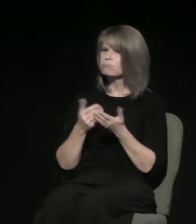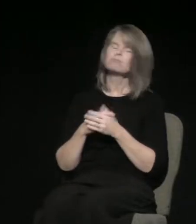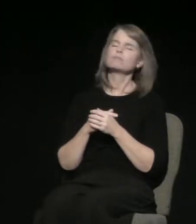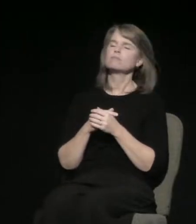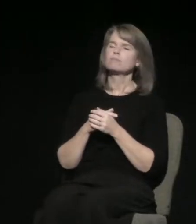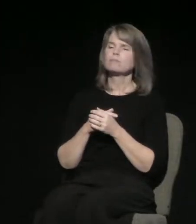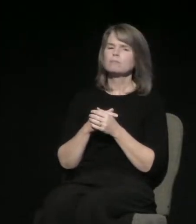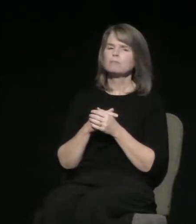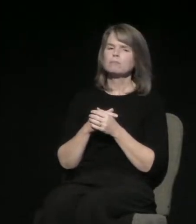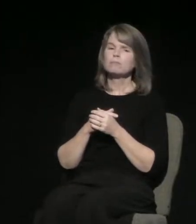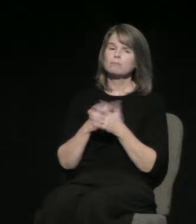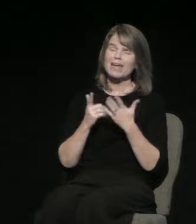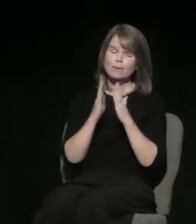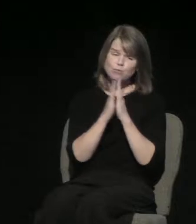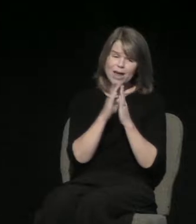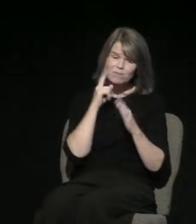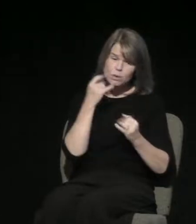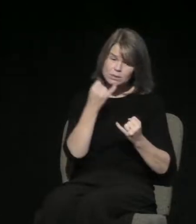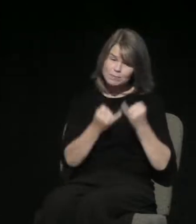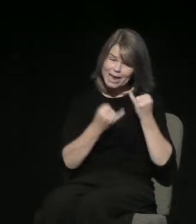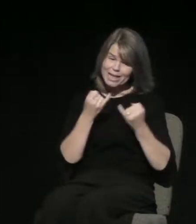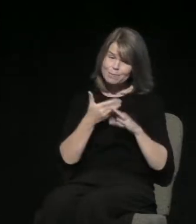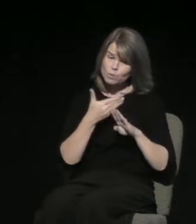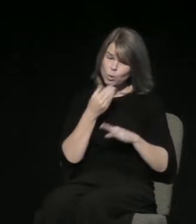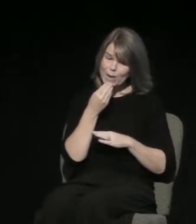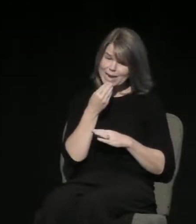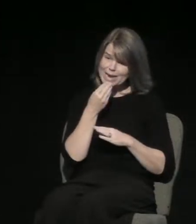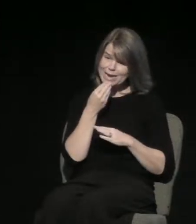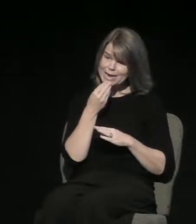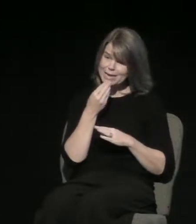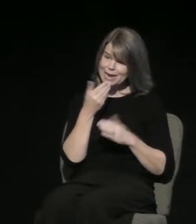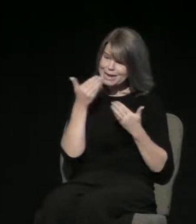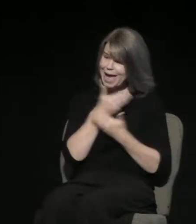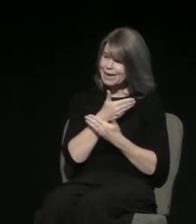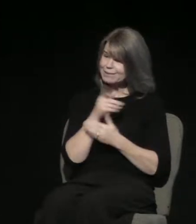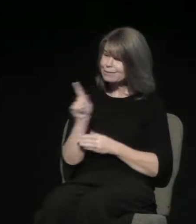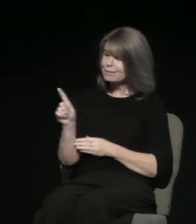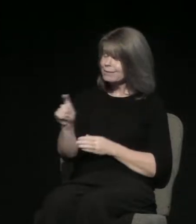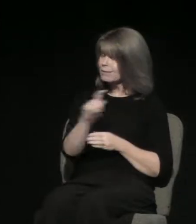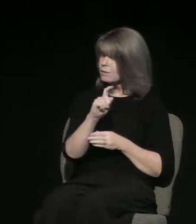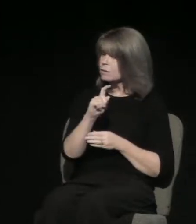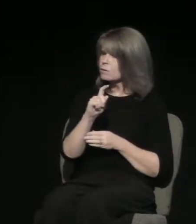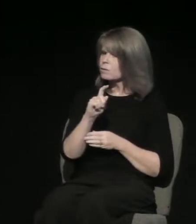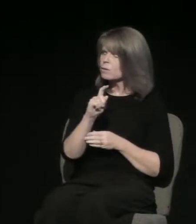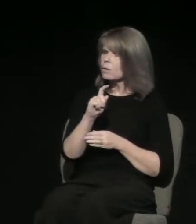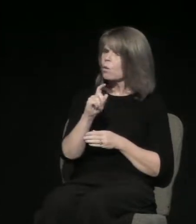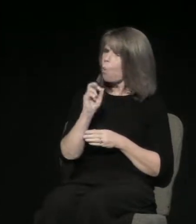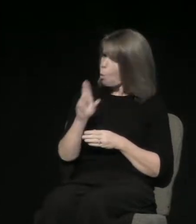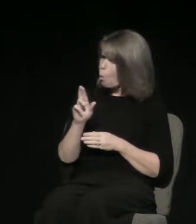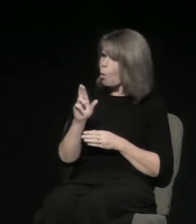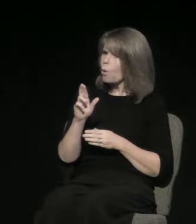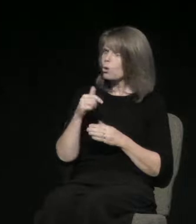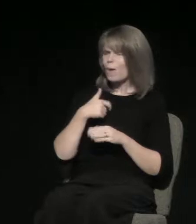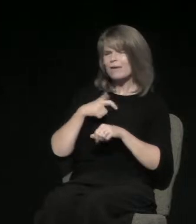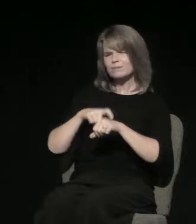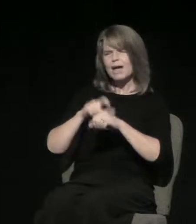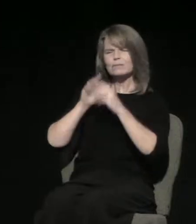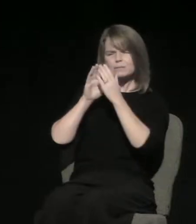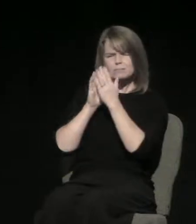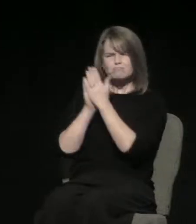Is it just over The spaghetti Before you eat In the evening Or do you have That time Where you just Commune with God